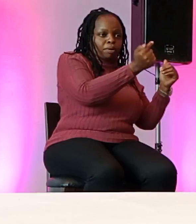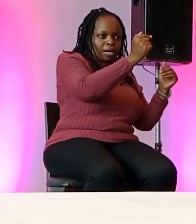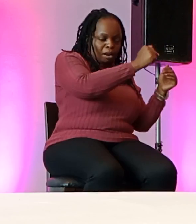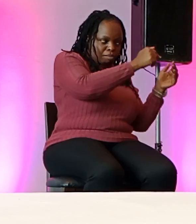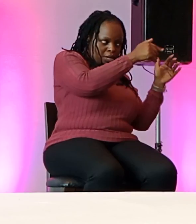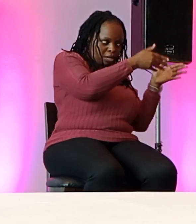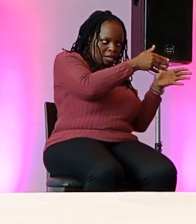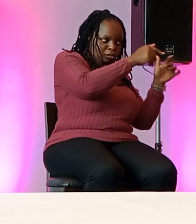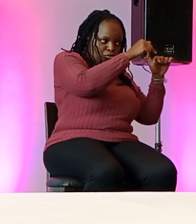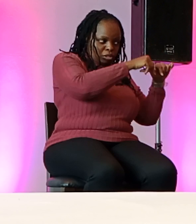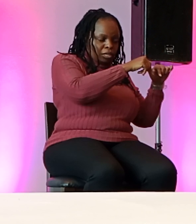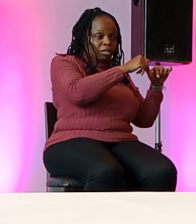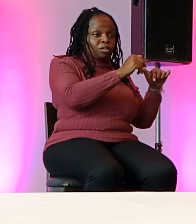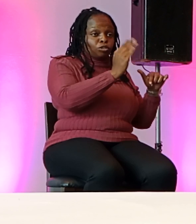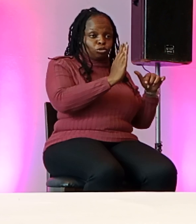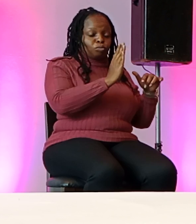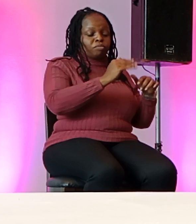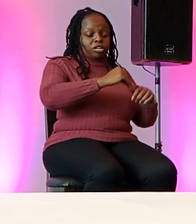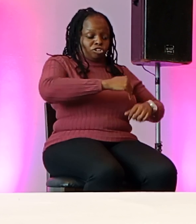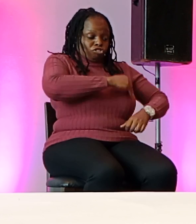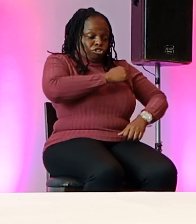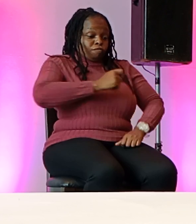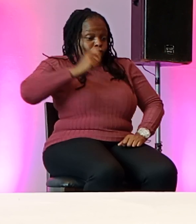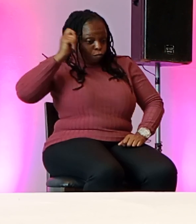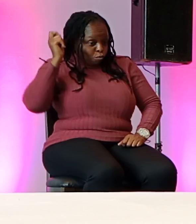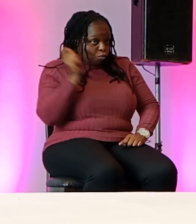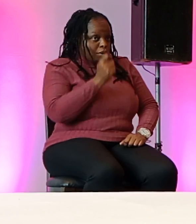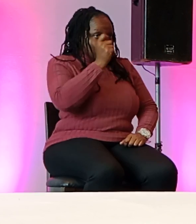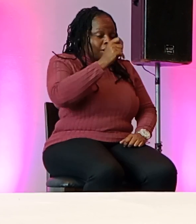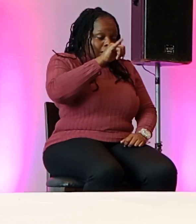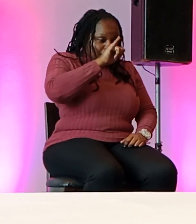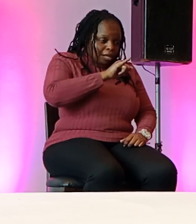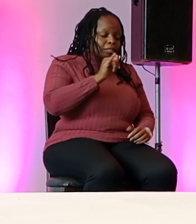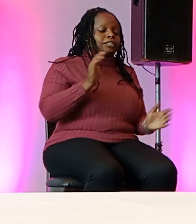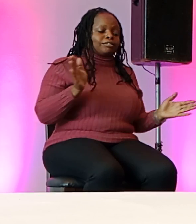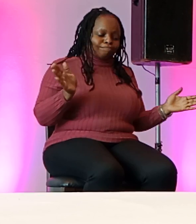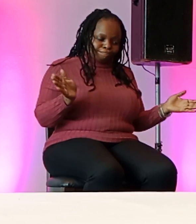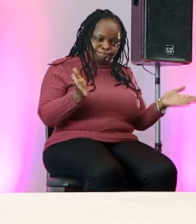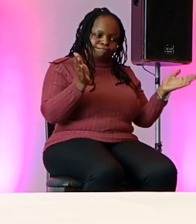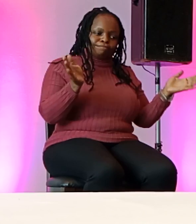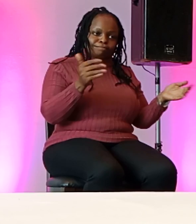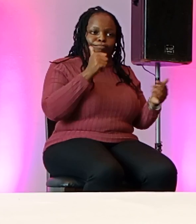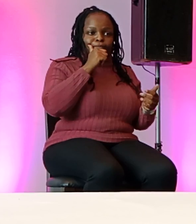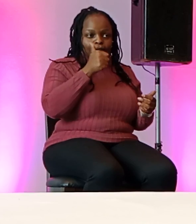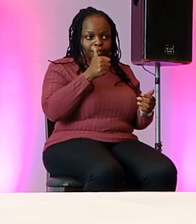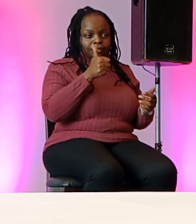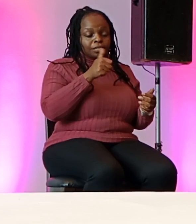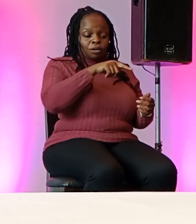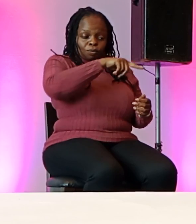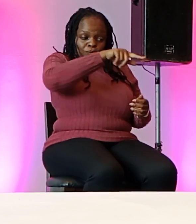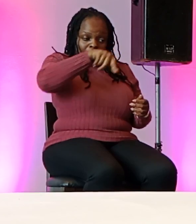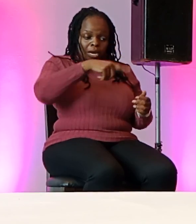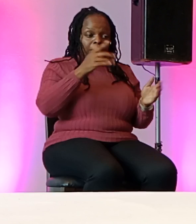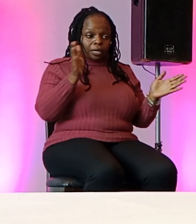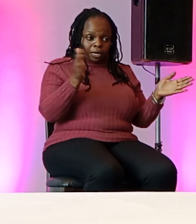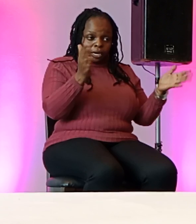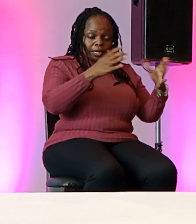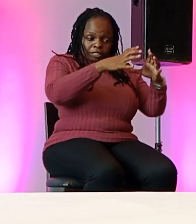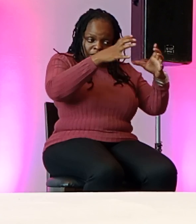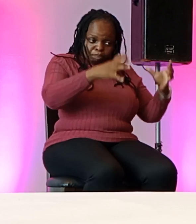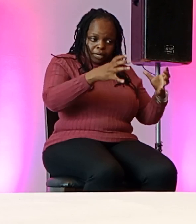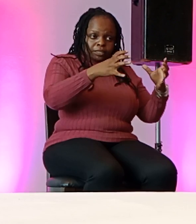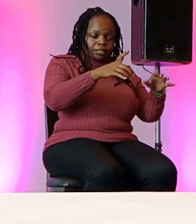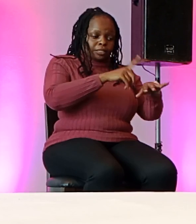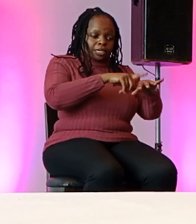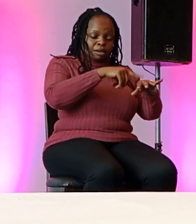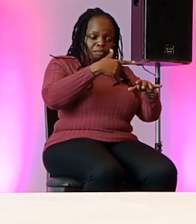the chief whip. That is a past encouragement. We are encouraging parties. When I